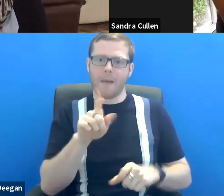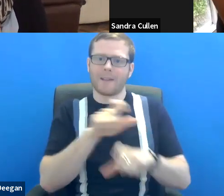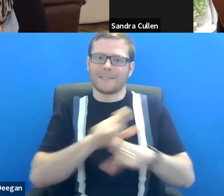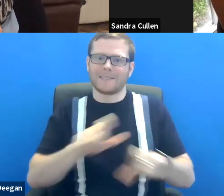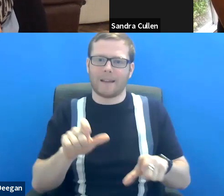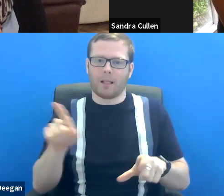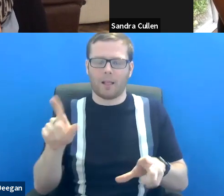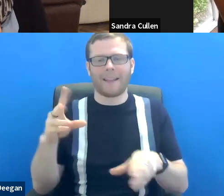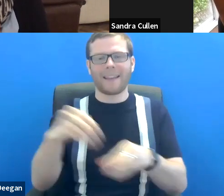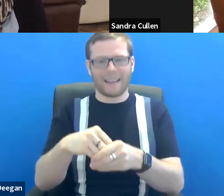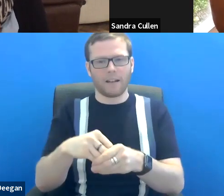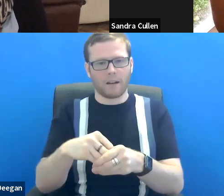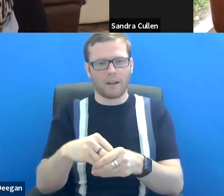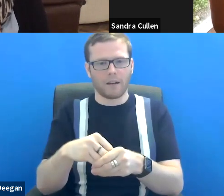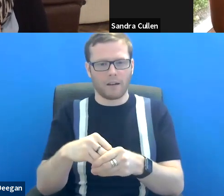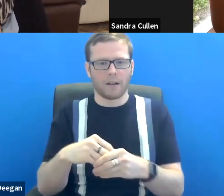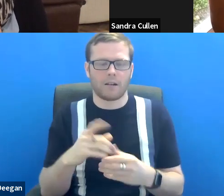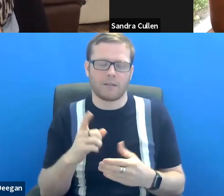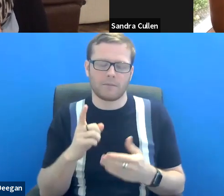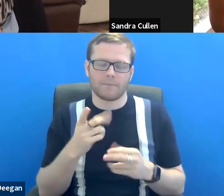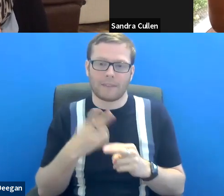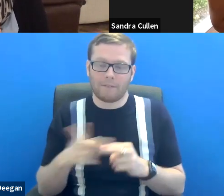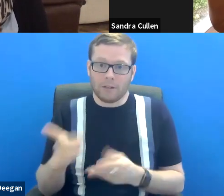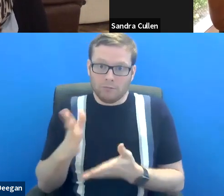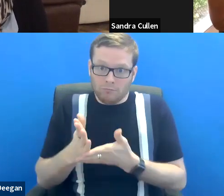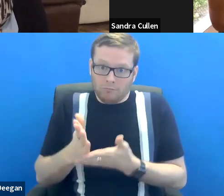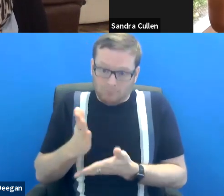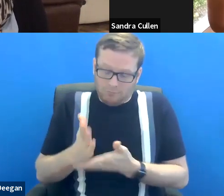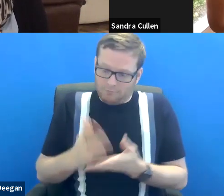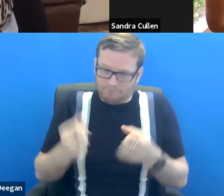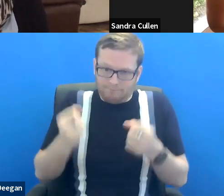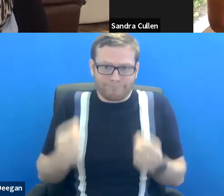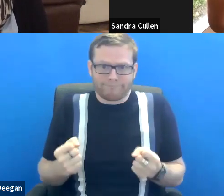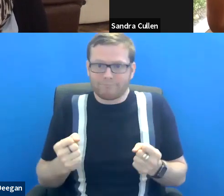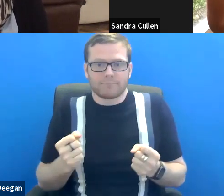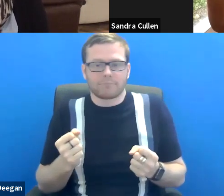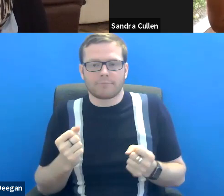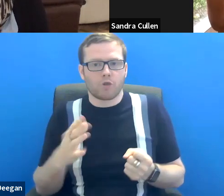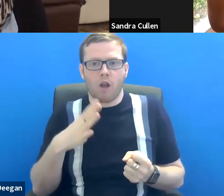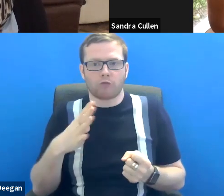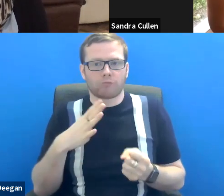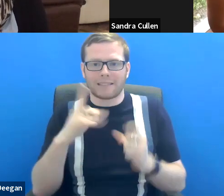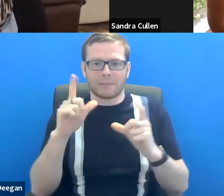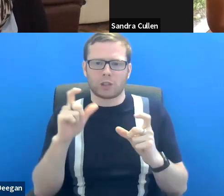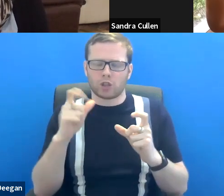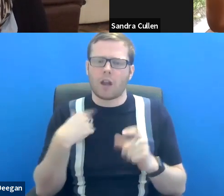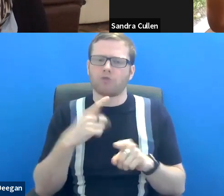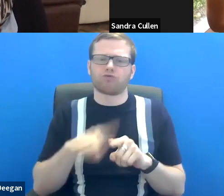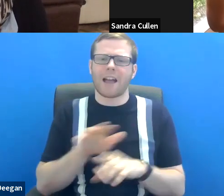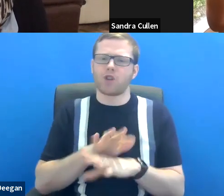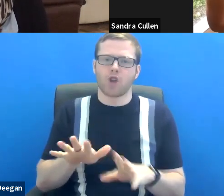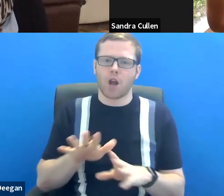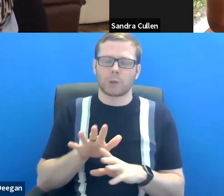they are with their parents. If they really, really feel like they're not camera ready, I try not to push too much.